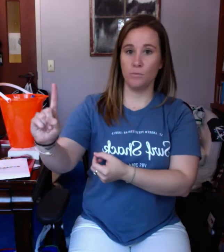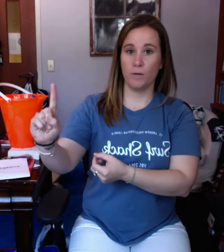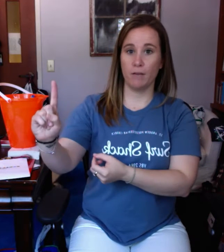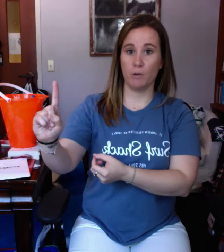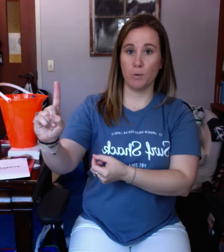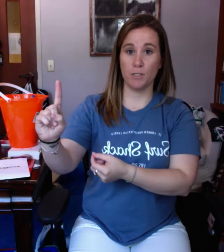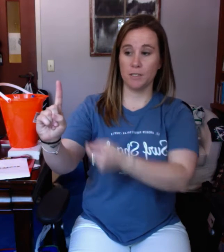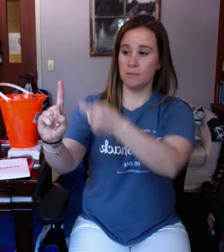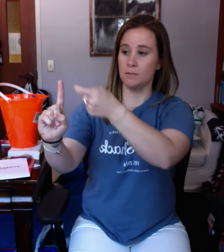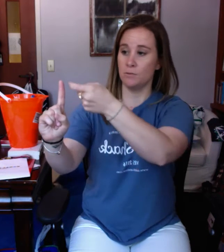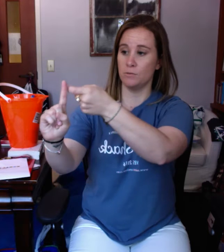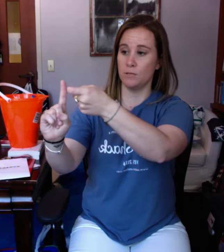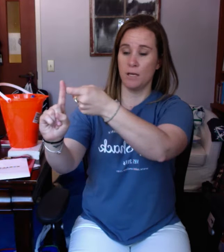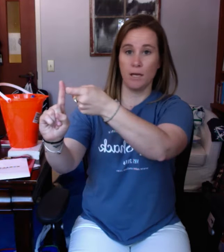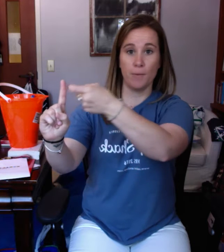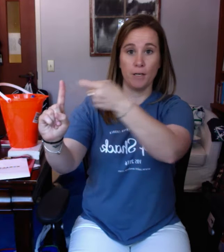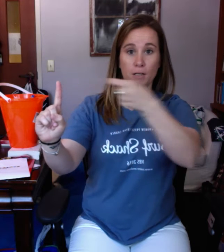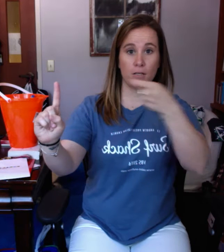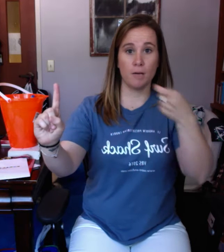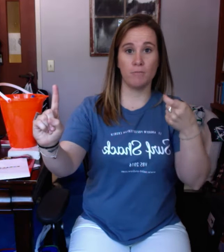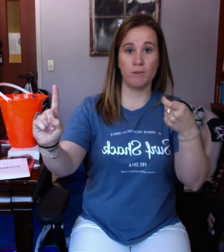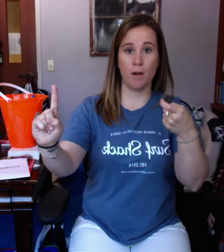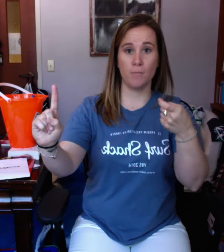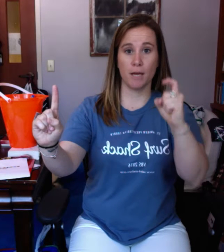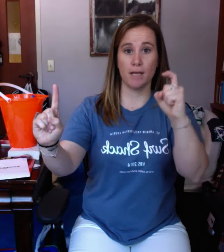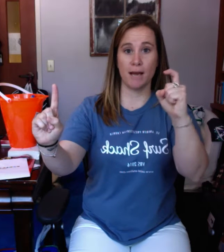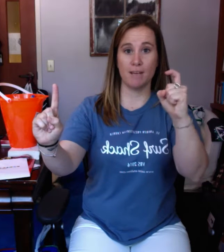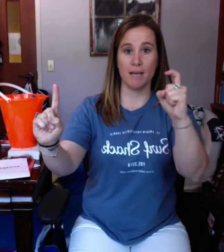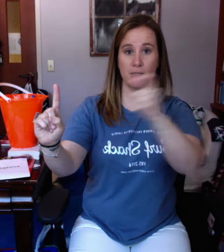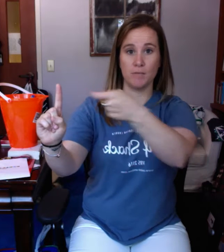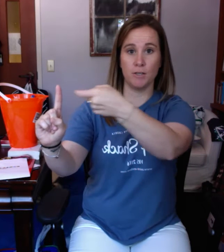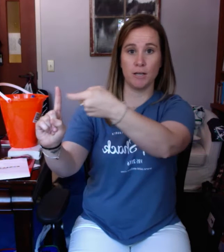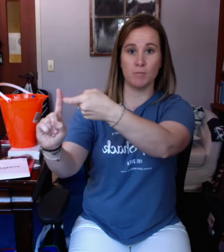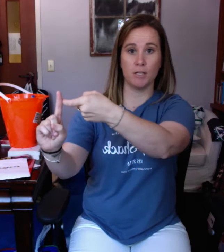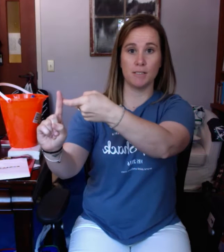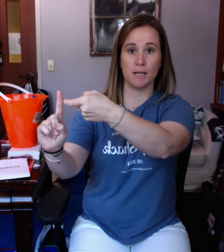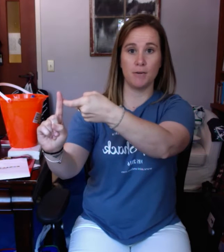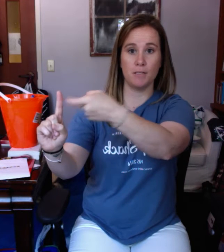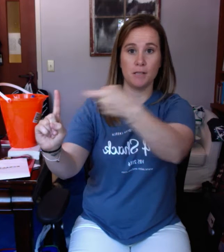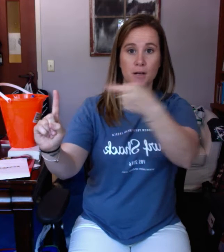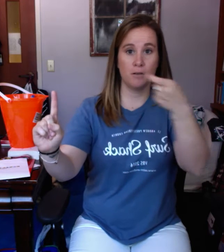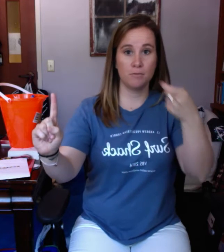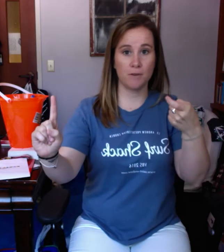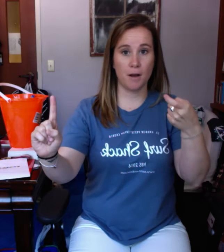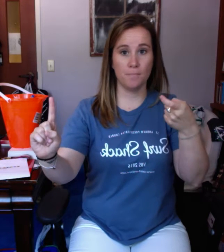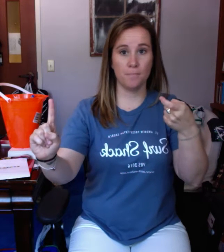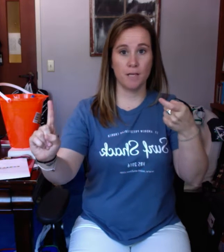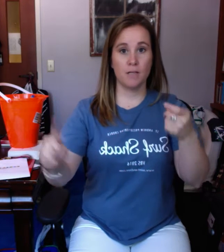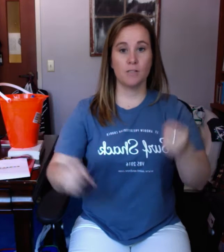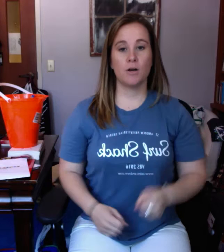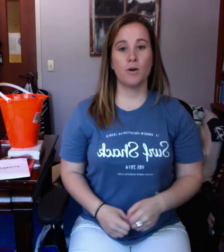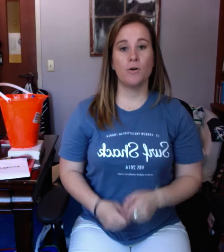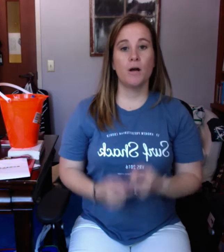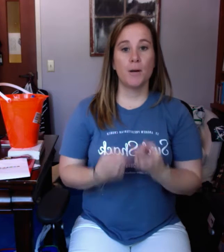have our person, and we're going to come from, okay? I have an X finger that I'm turning sideways, from. So,